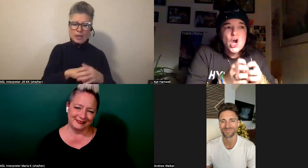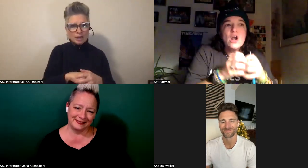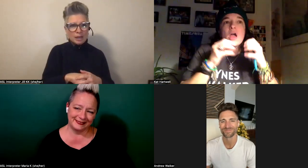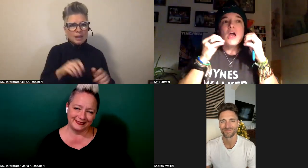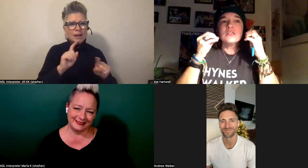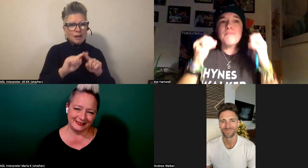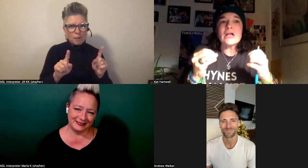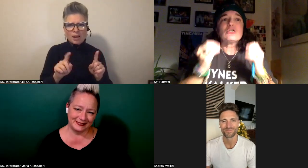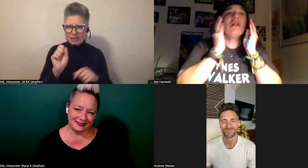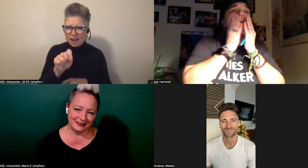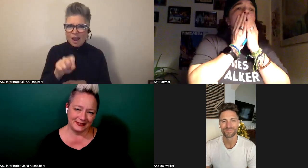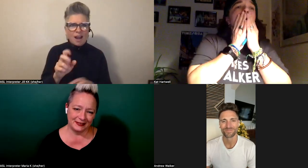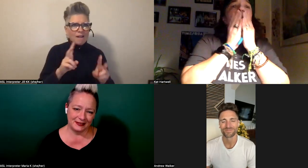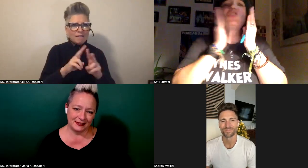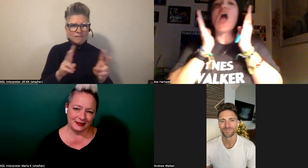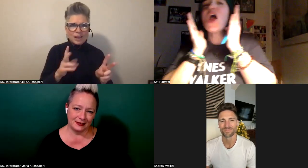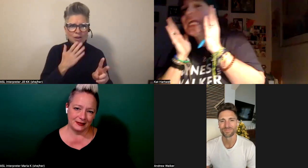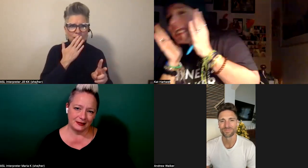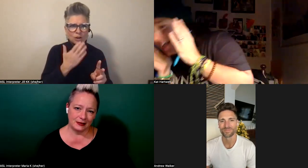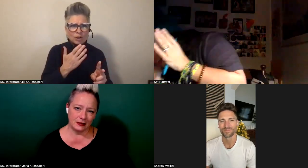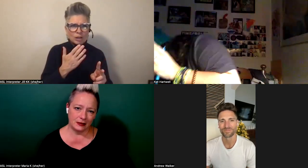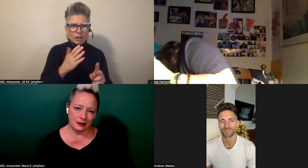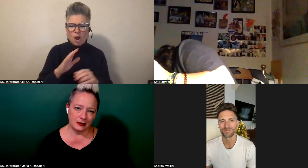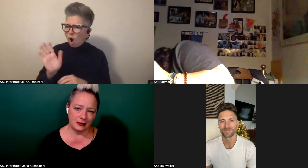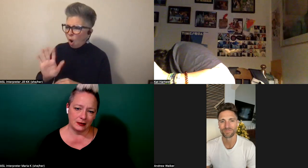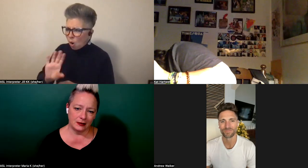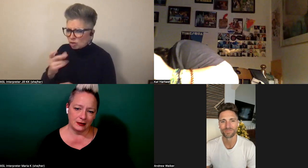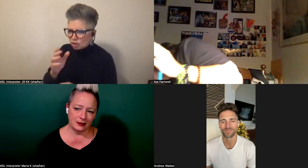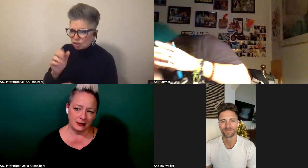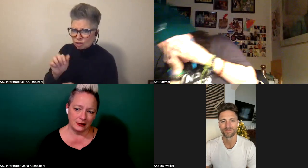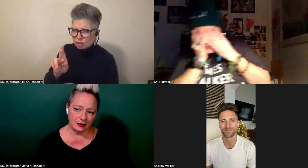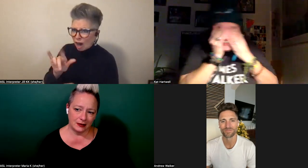very good, special. Oh, shiny.